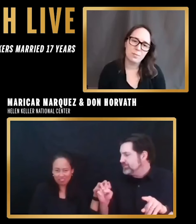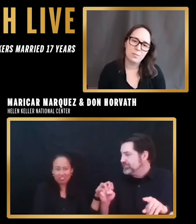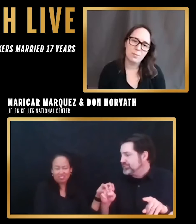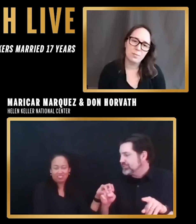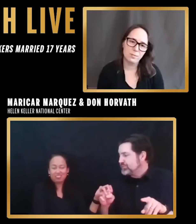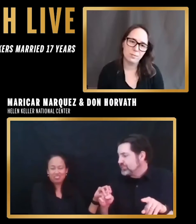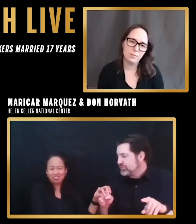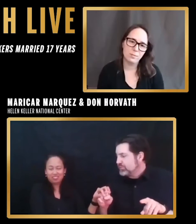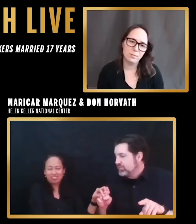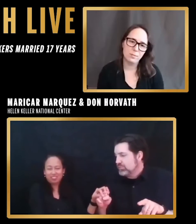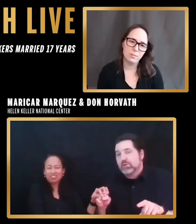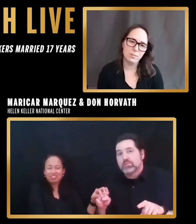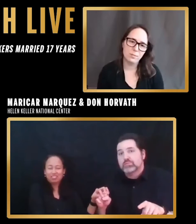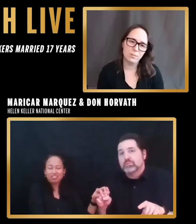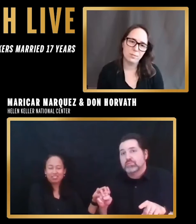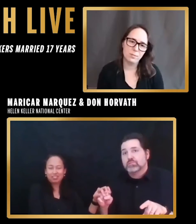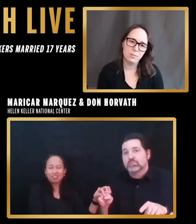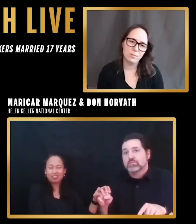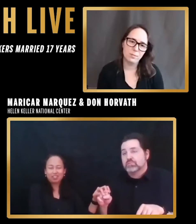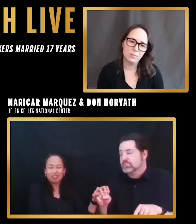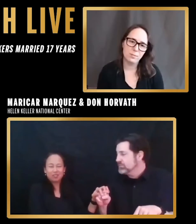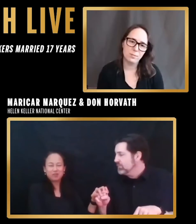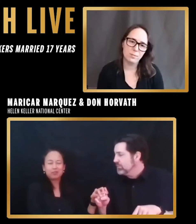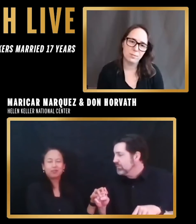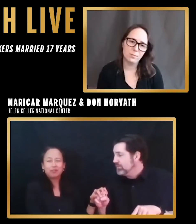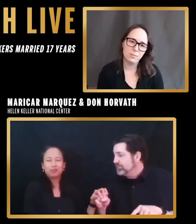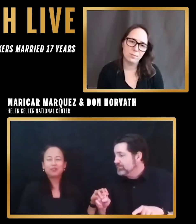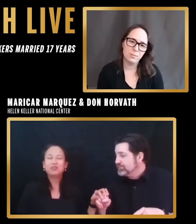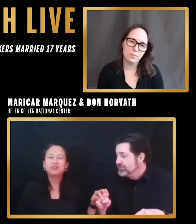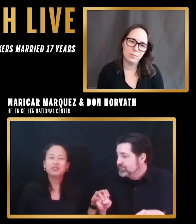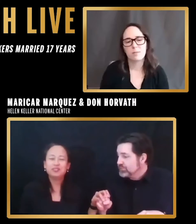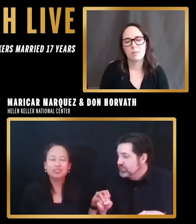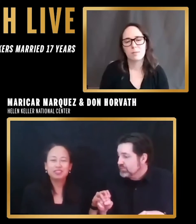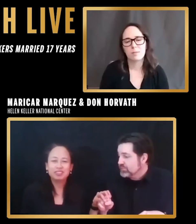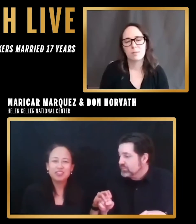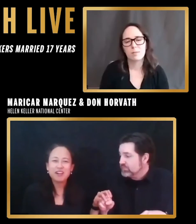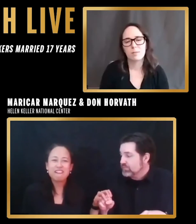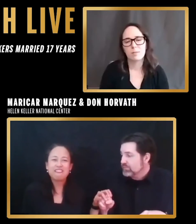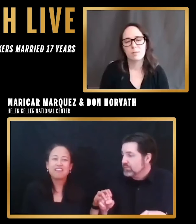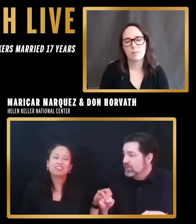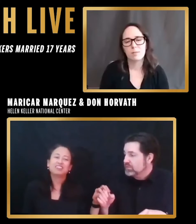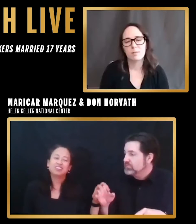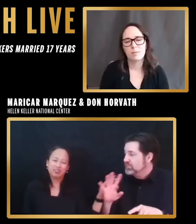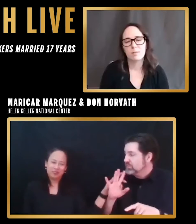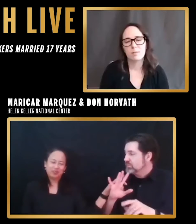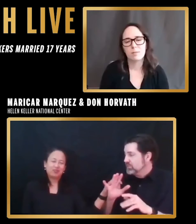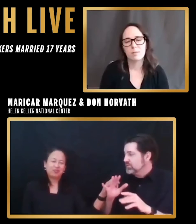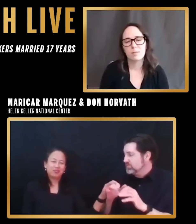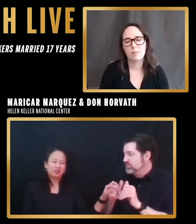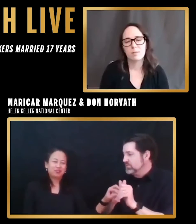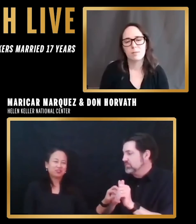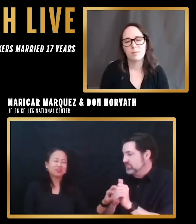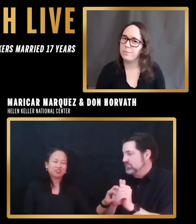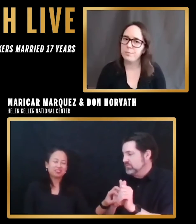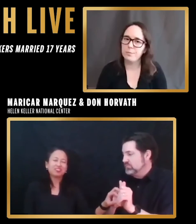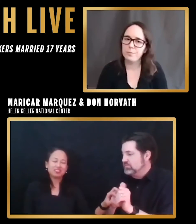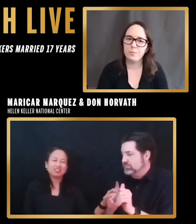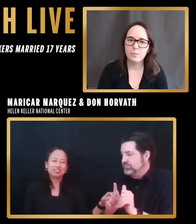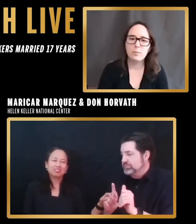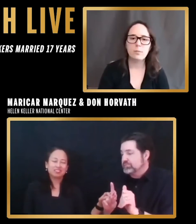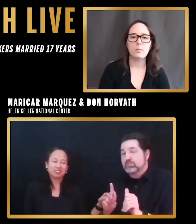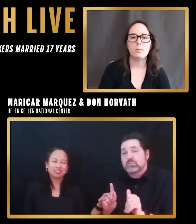We've also established a few different cues with one another, so that way it's a little bit of a shortcut to be able to communicate on the